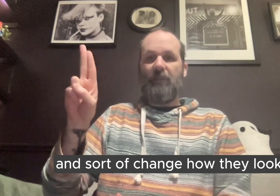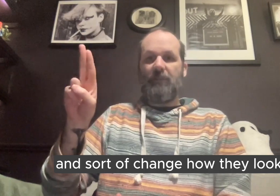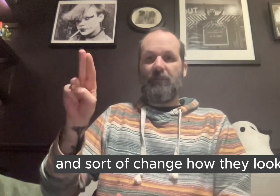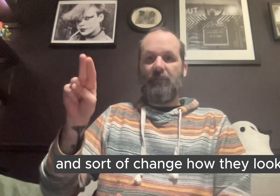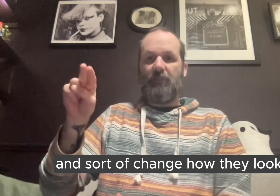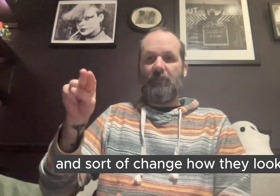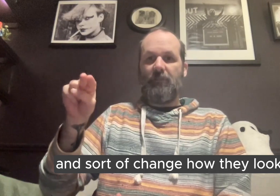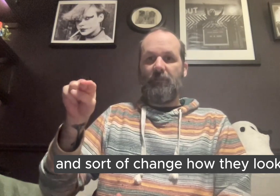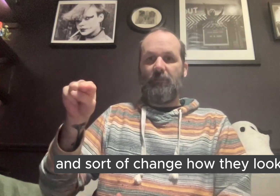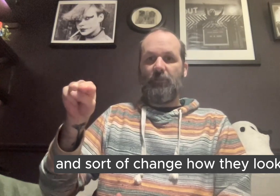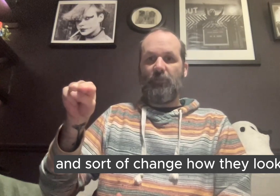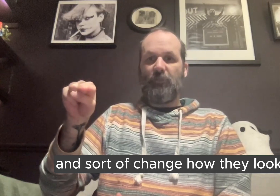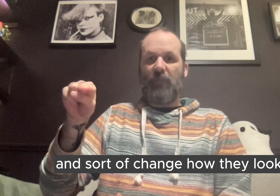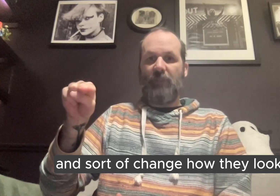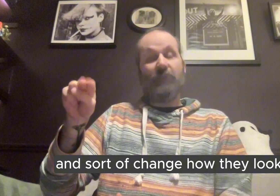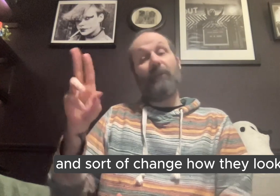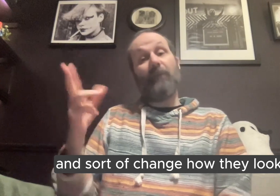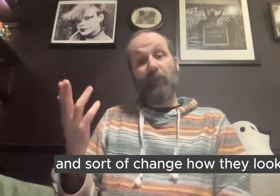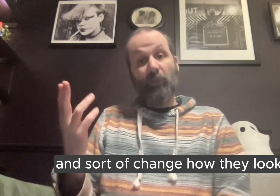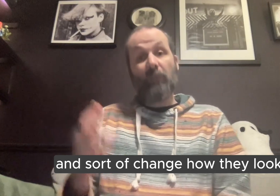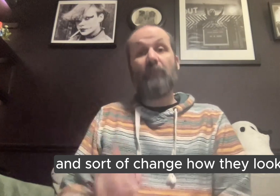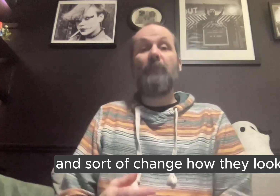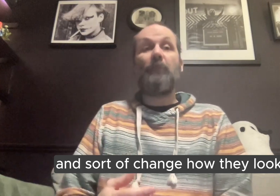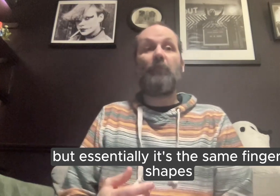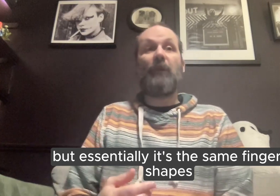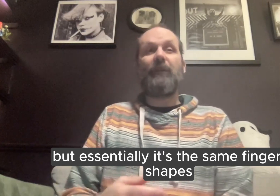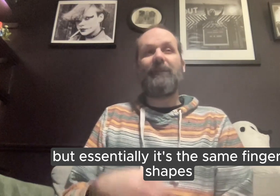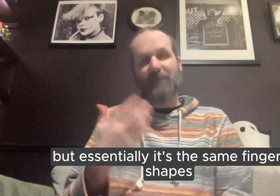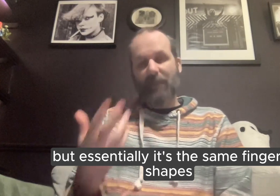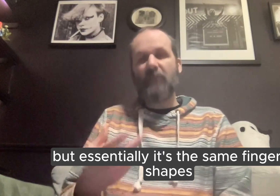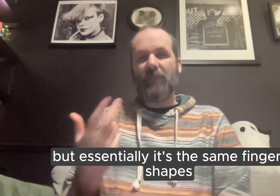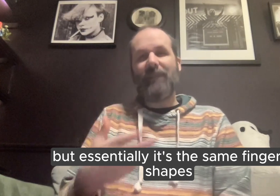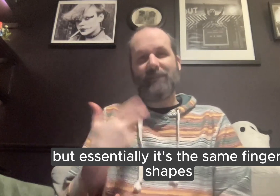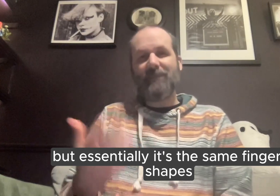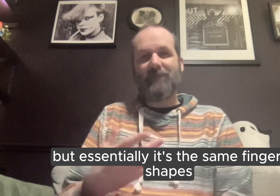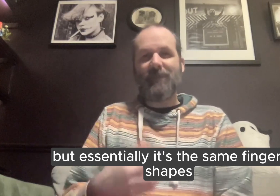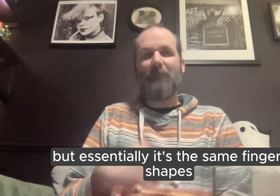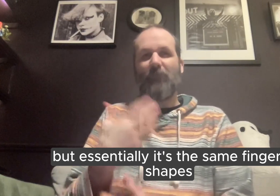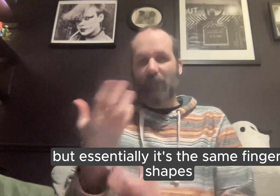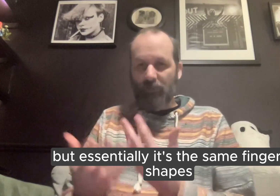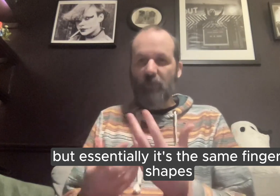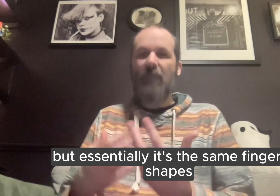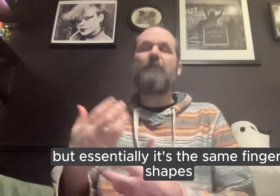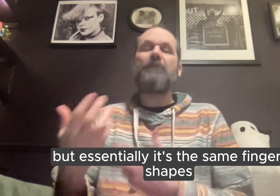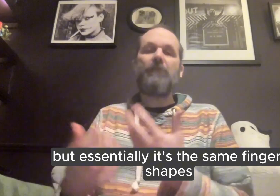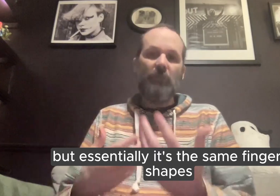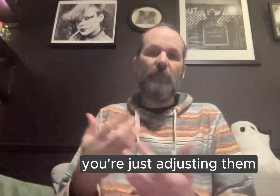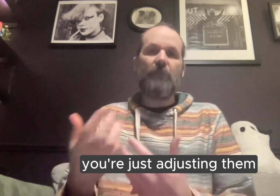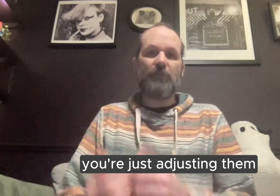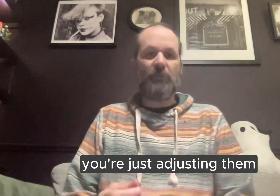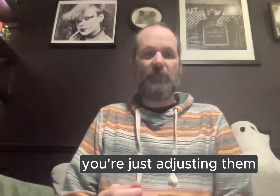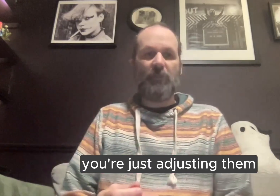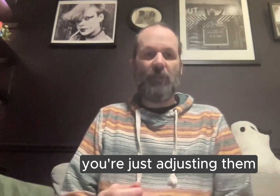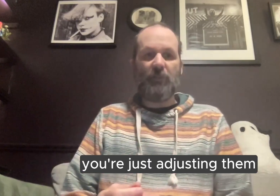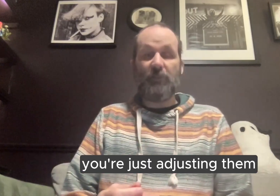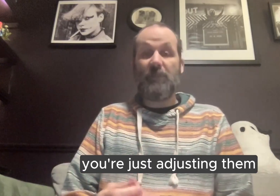and sort of change how they look, but essentially it's the same finger shapes, you just adjusting